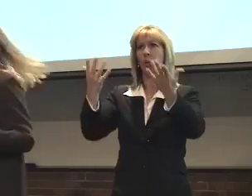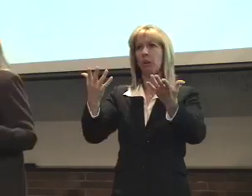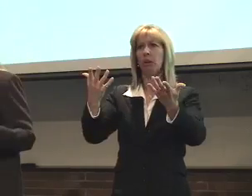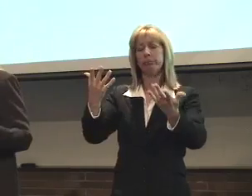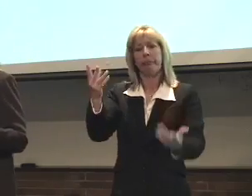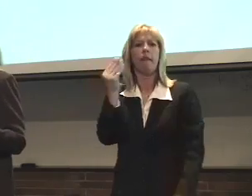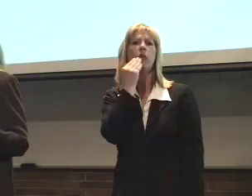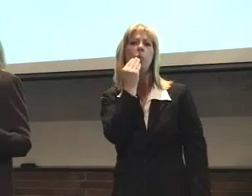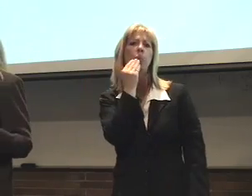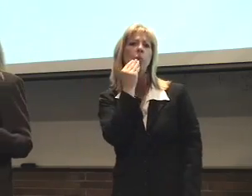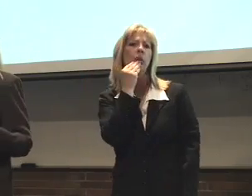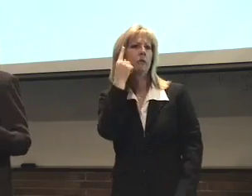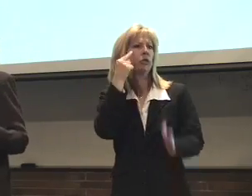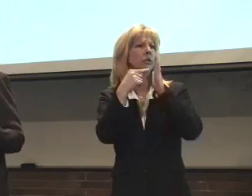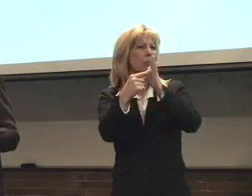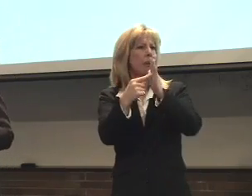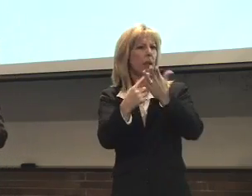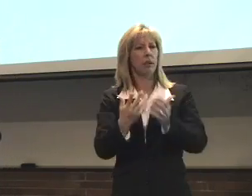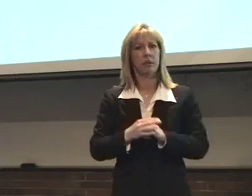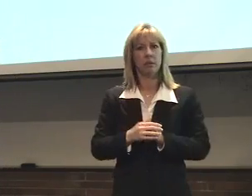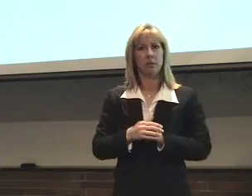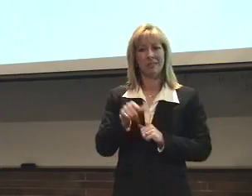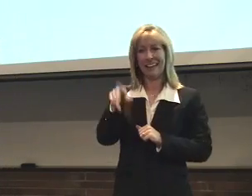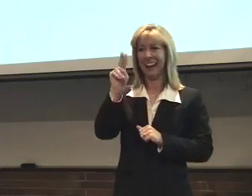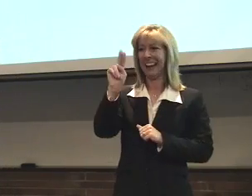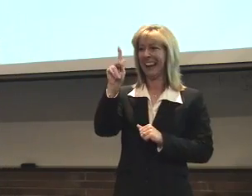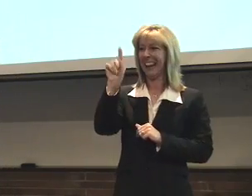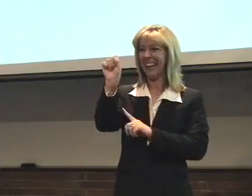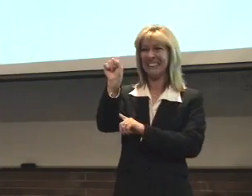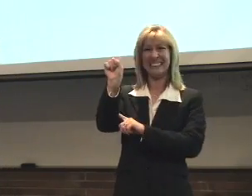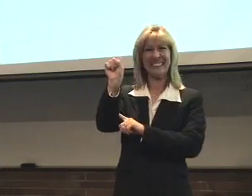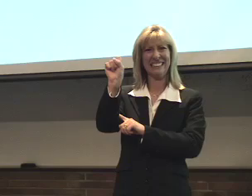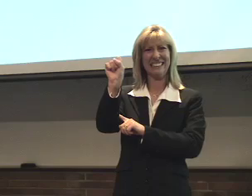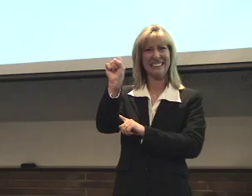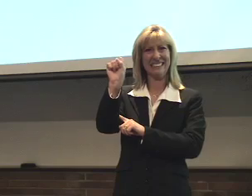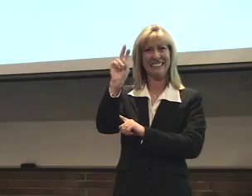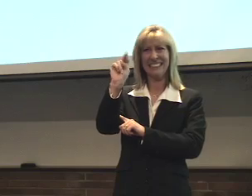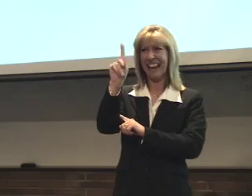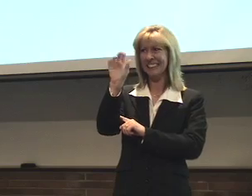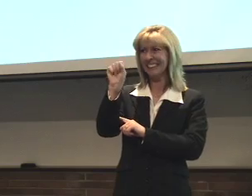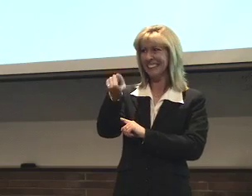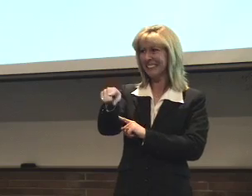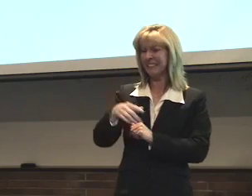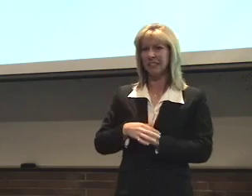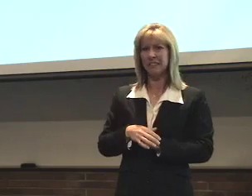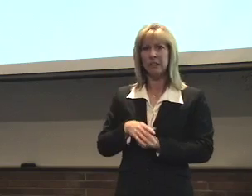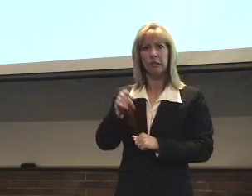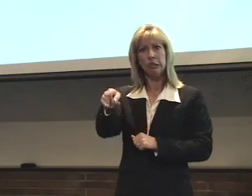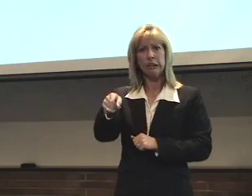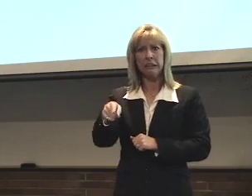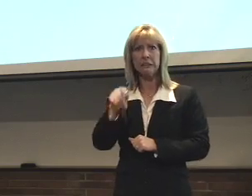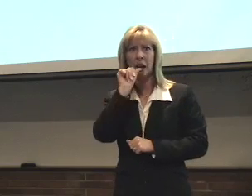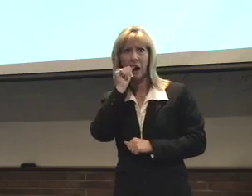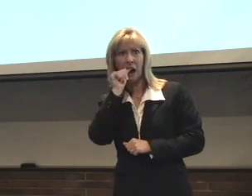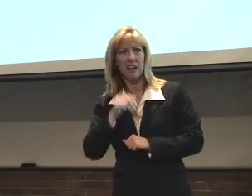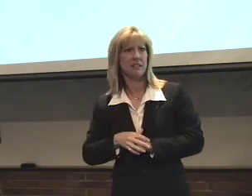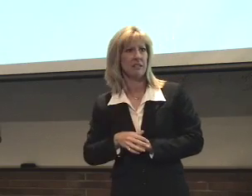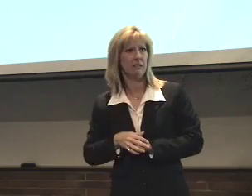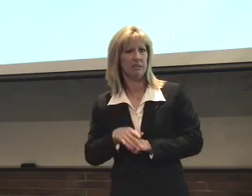she's nuts. You can't sign that. She's nuts. She's nuts. She's crackers, meaning she's nuts.